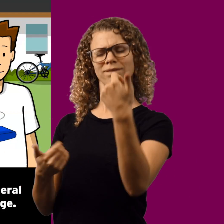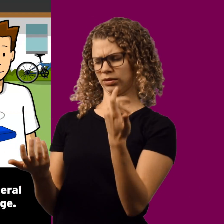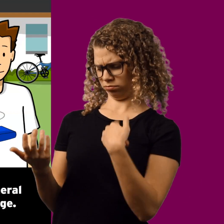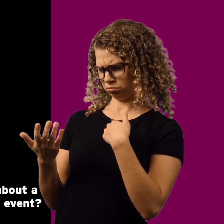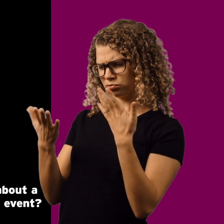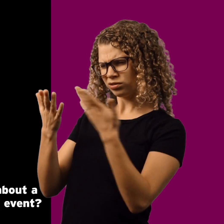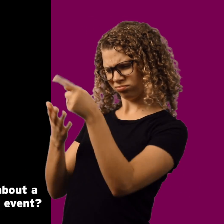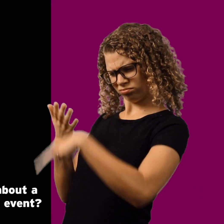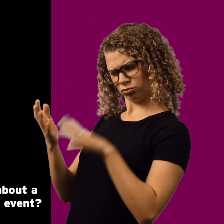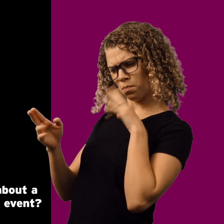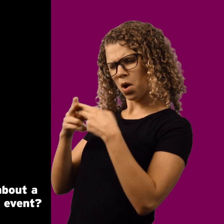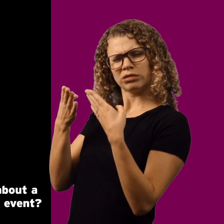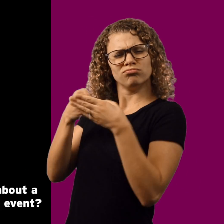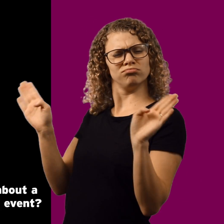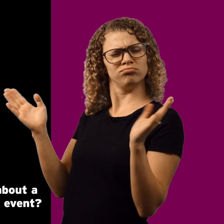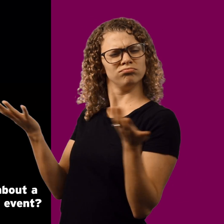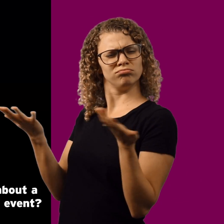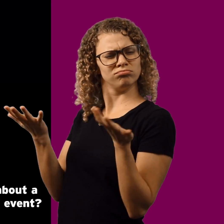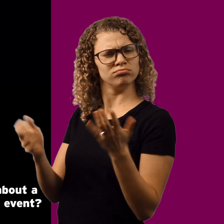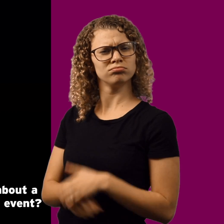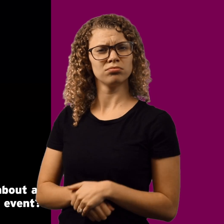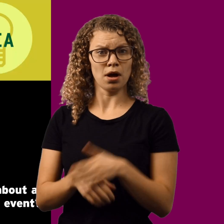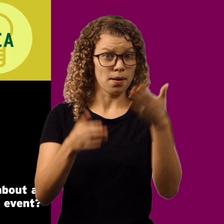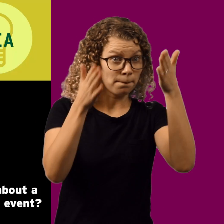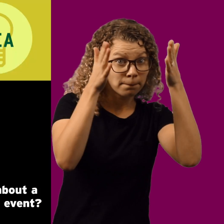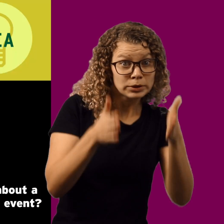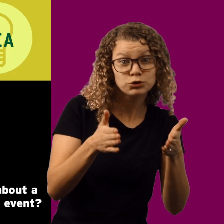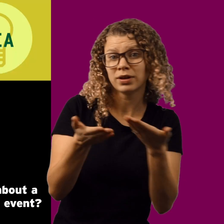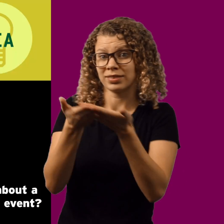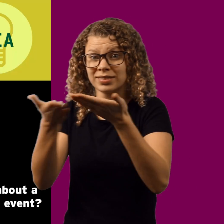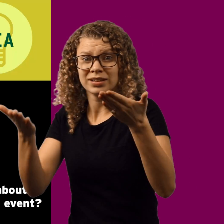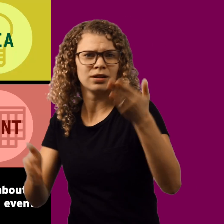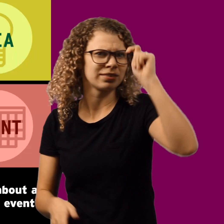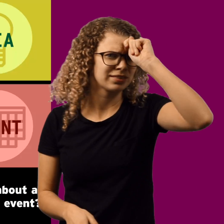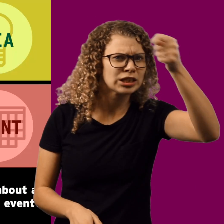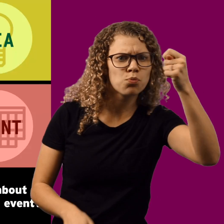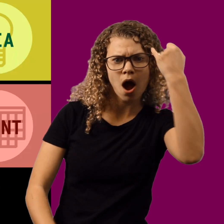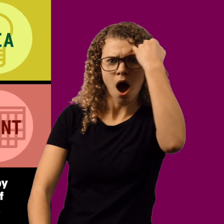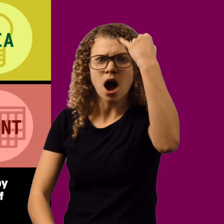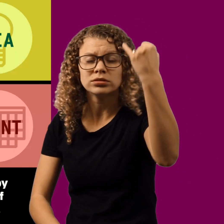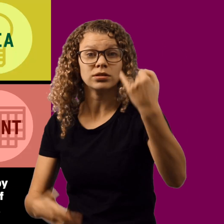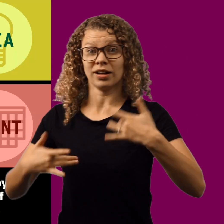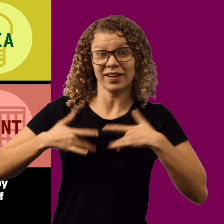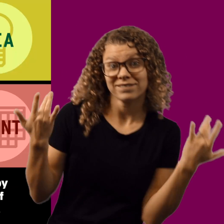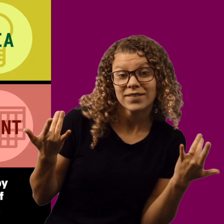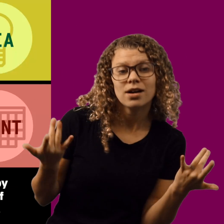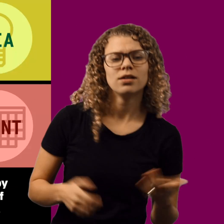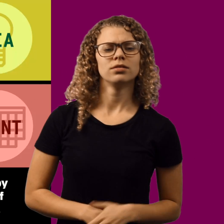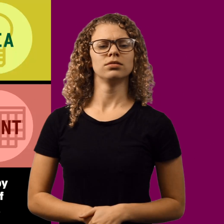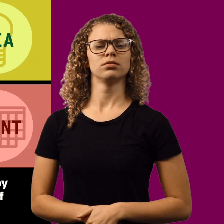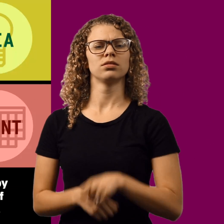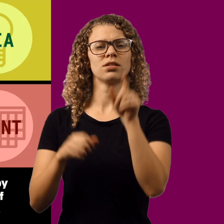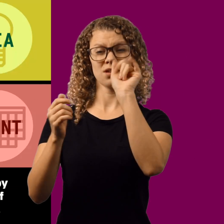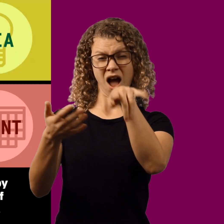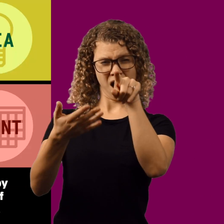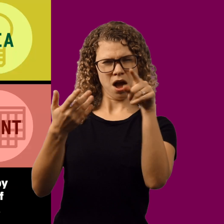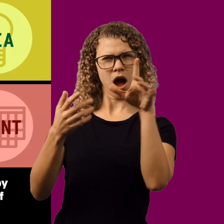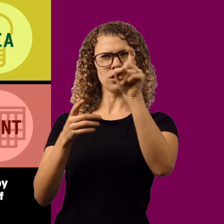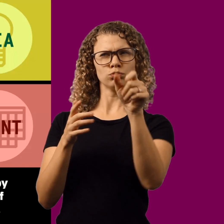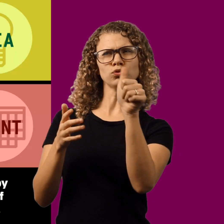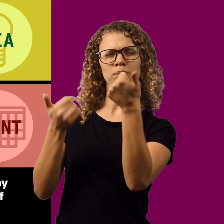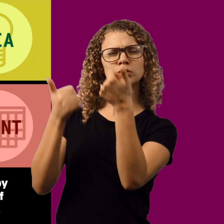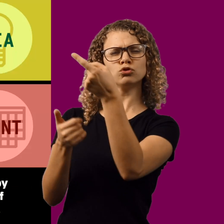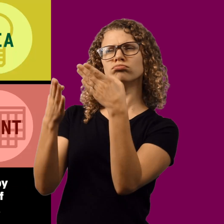passage. They can be things like, is it about a person, an idea or theory, an event? That way you can start by getting a broader idea of what's